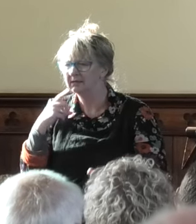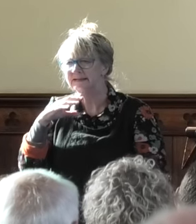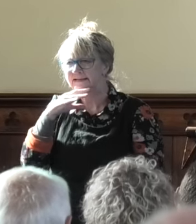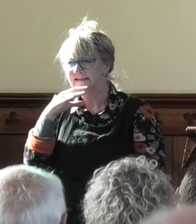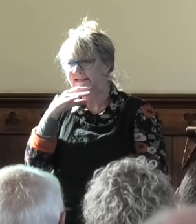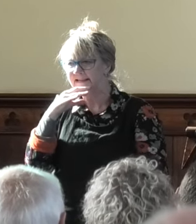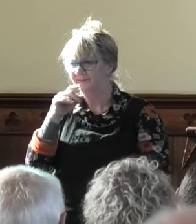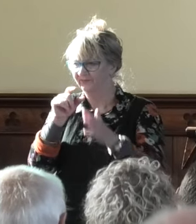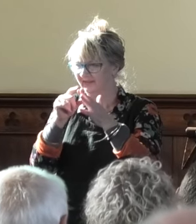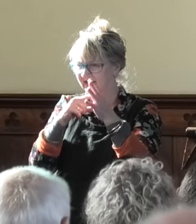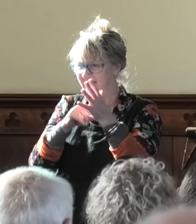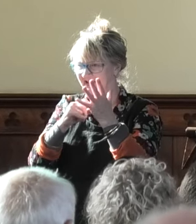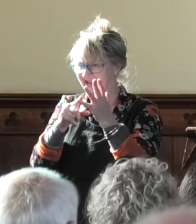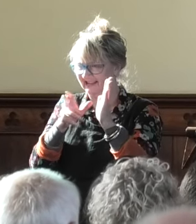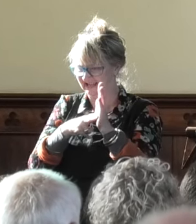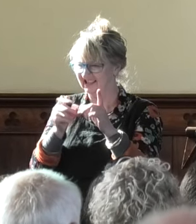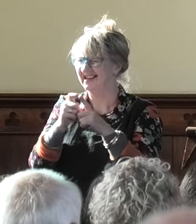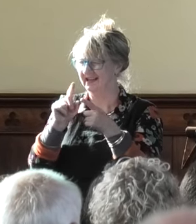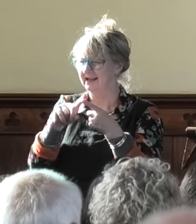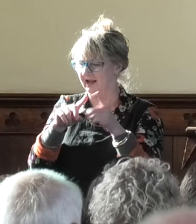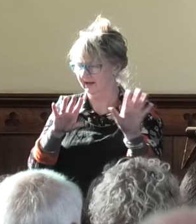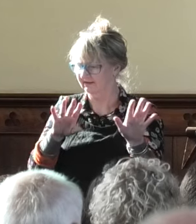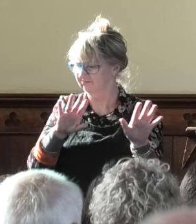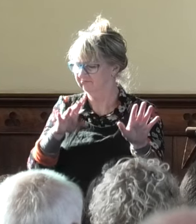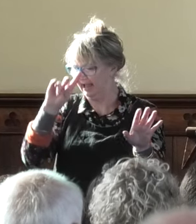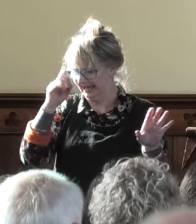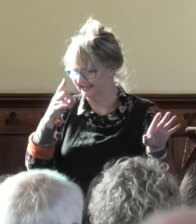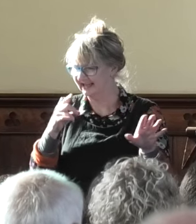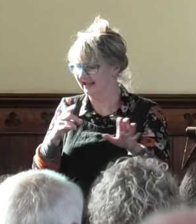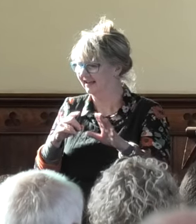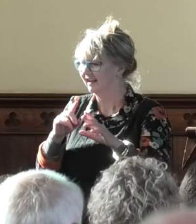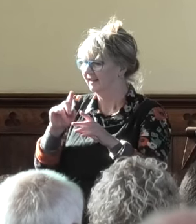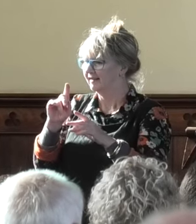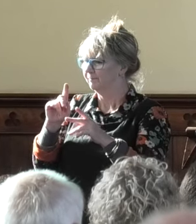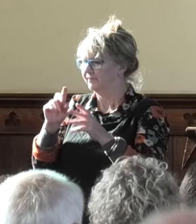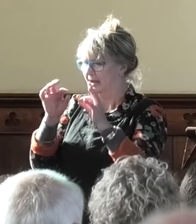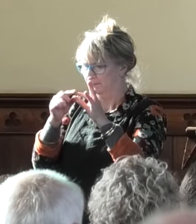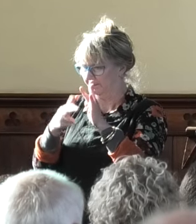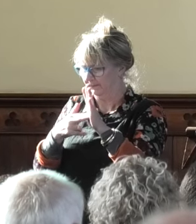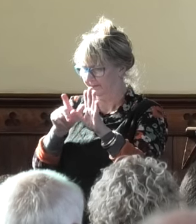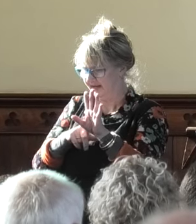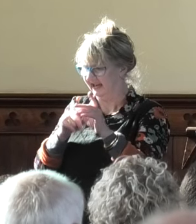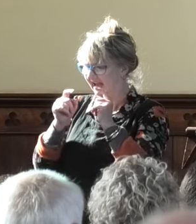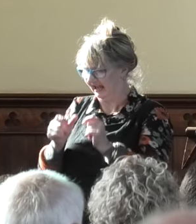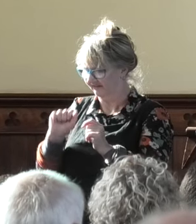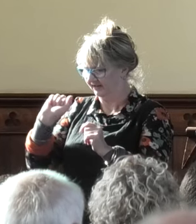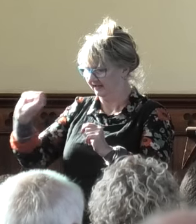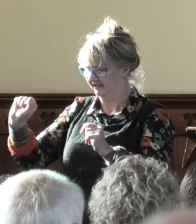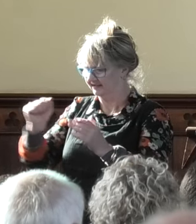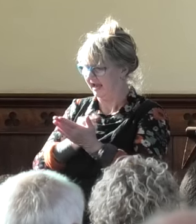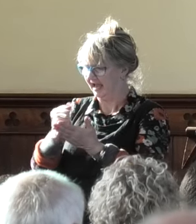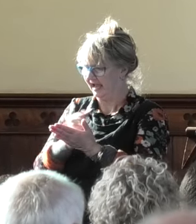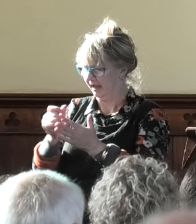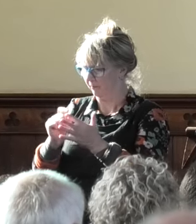The Datsun, D for Datsun, yeah, kind of, makes sense. Benny was named after his number